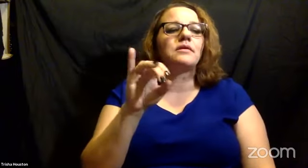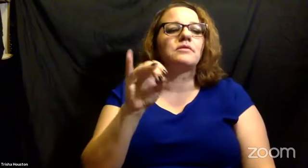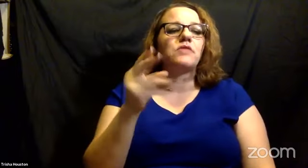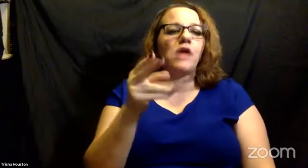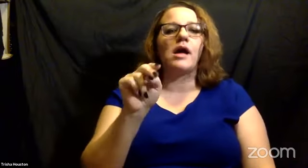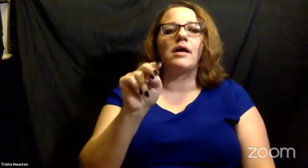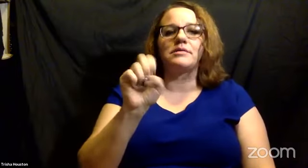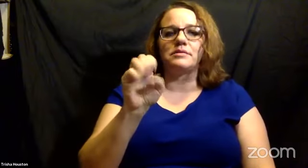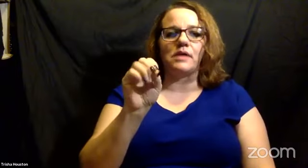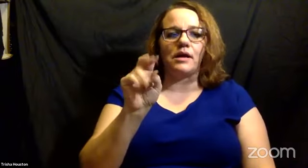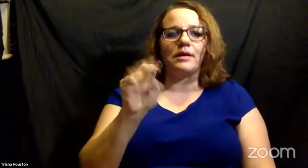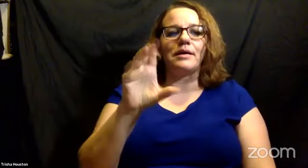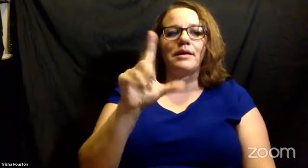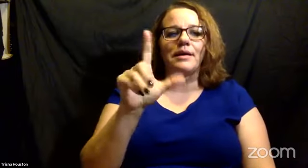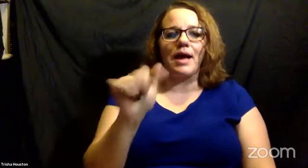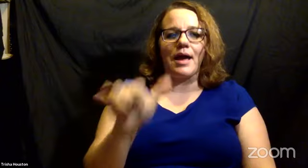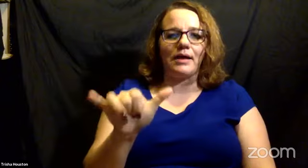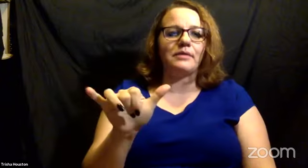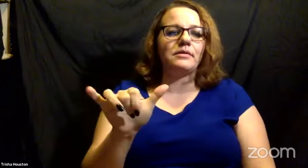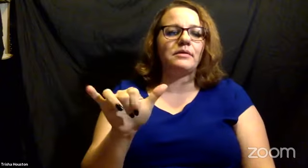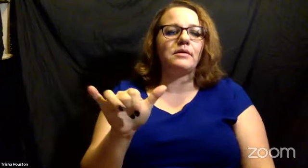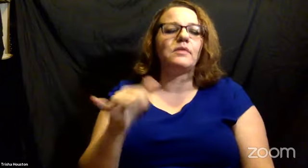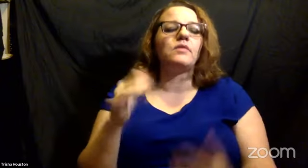And the last one is from Jamie,